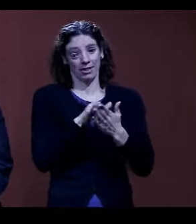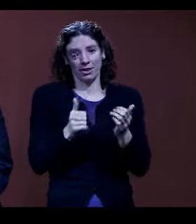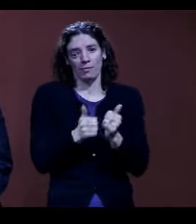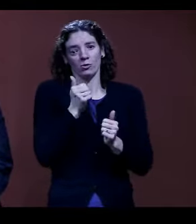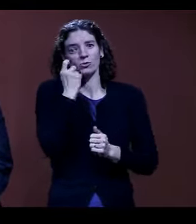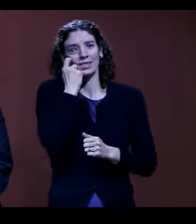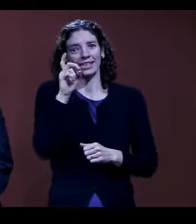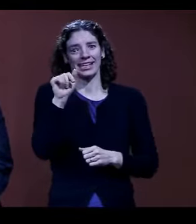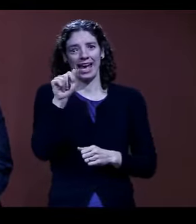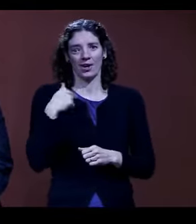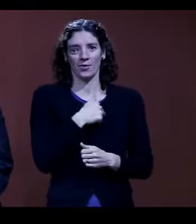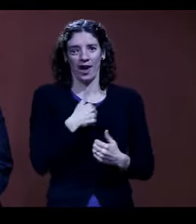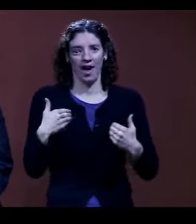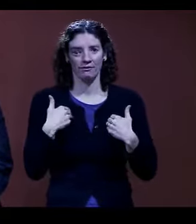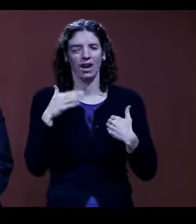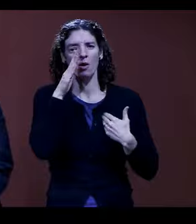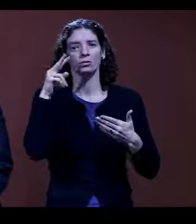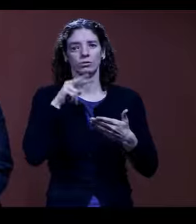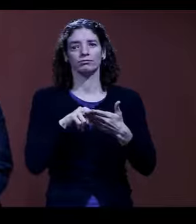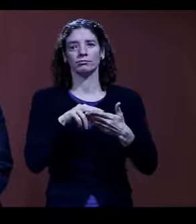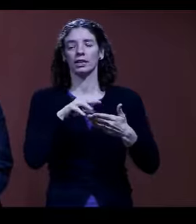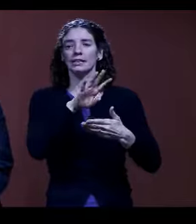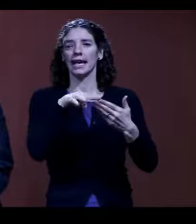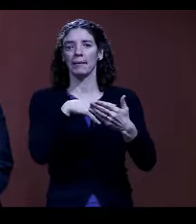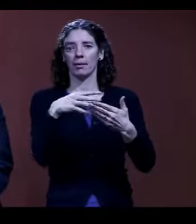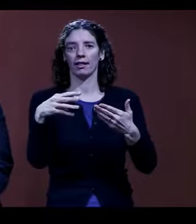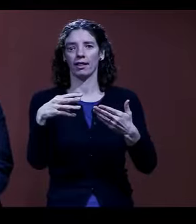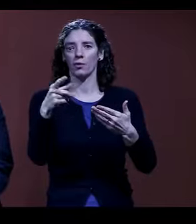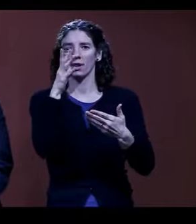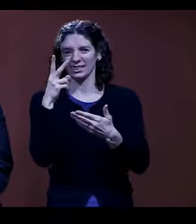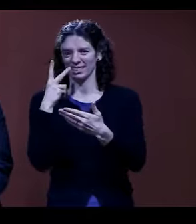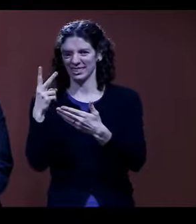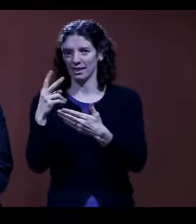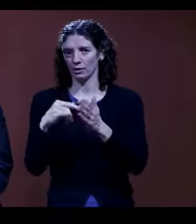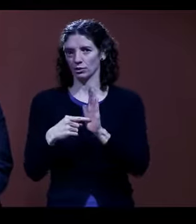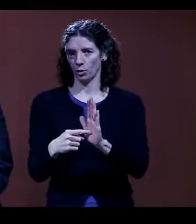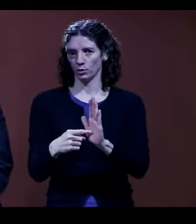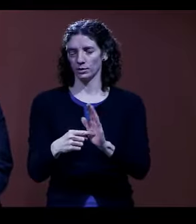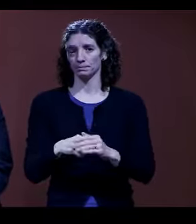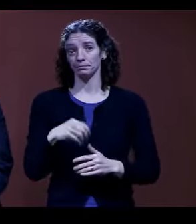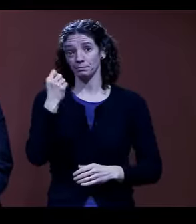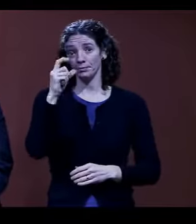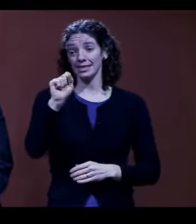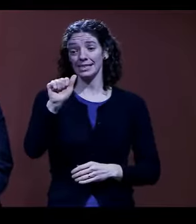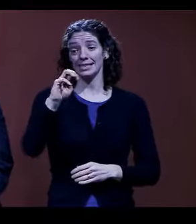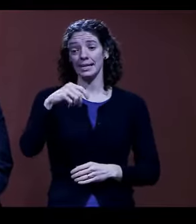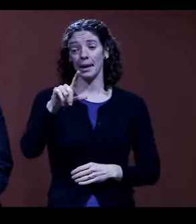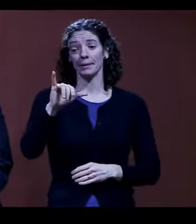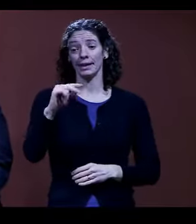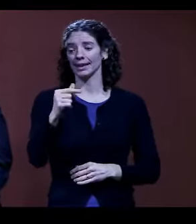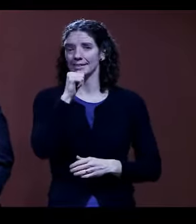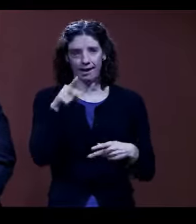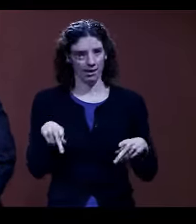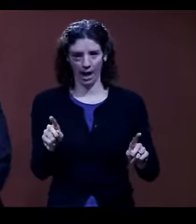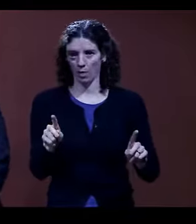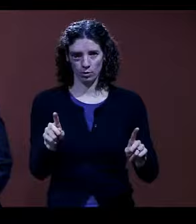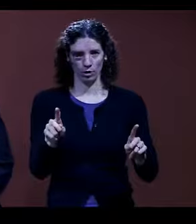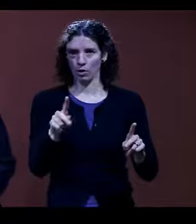I'll show you a table that kind of illustrates that. And sampling is not allowed for graduation.